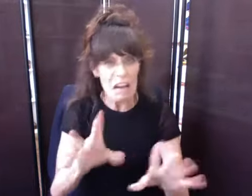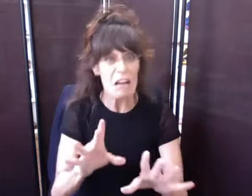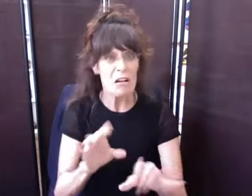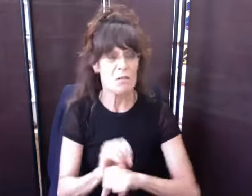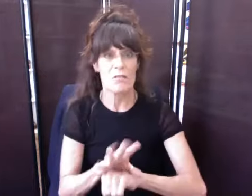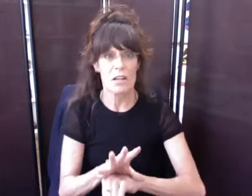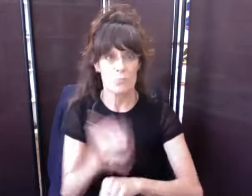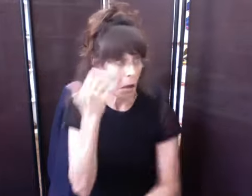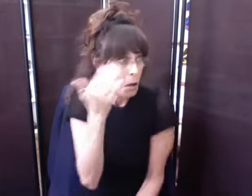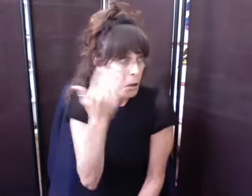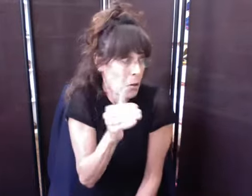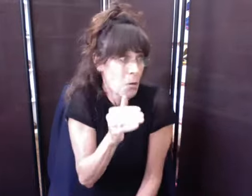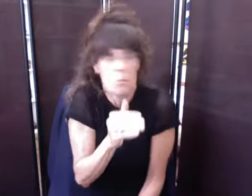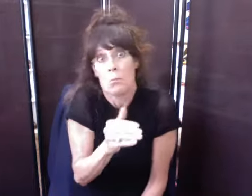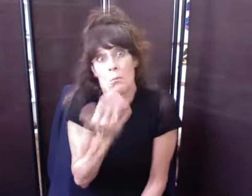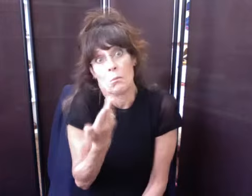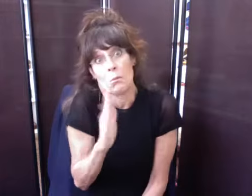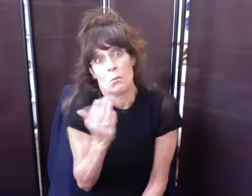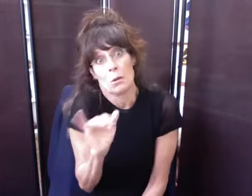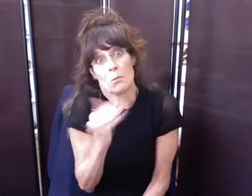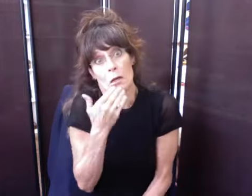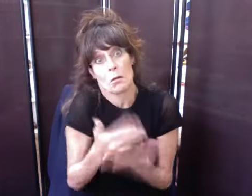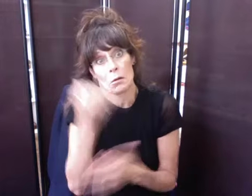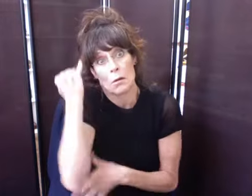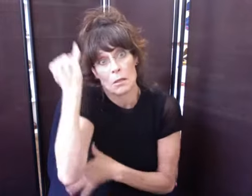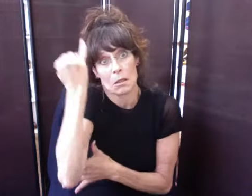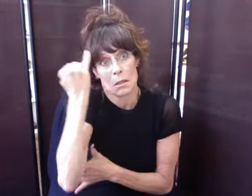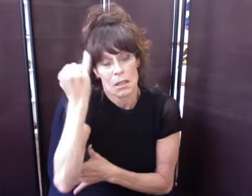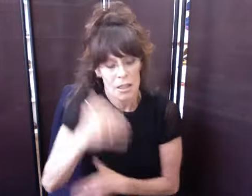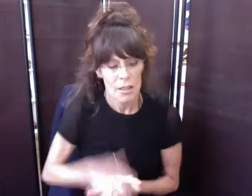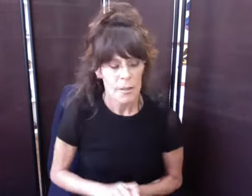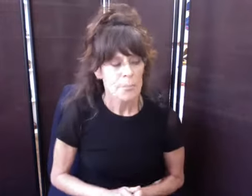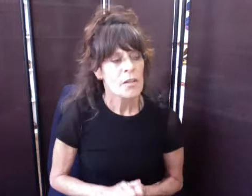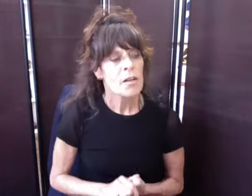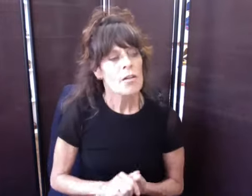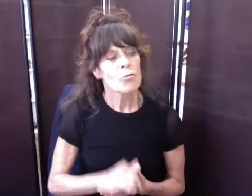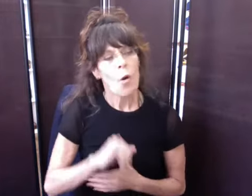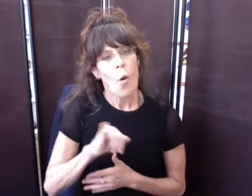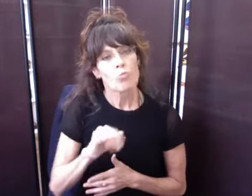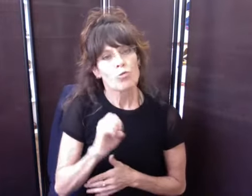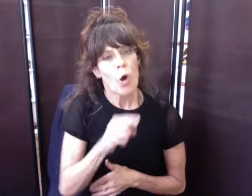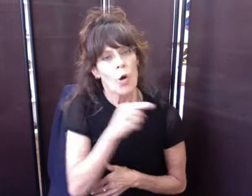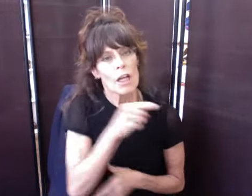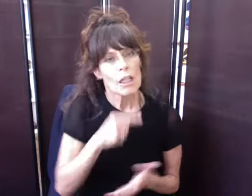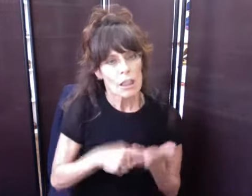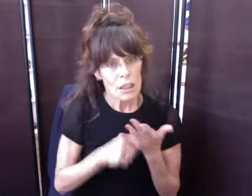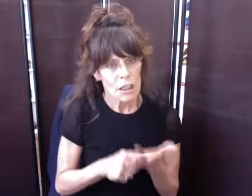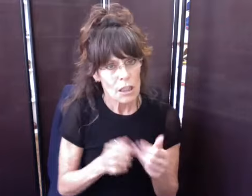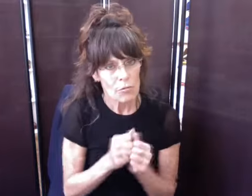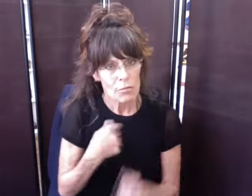advice. It seemed rational to me. And so what Joe began to discuss with me, and of course, knowing I only had about 60 days, he didn't get all